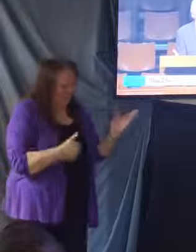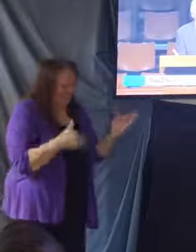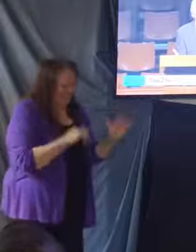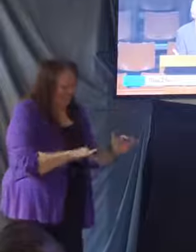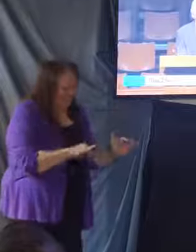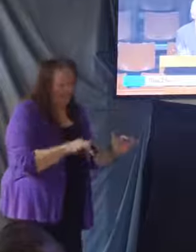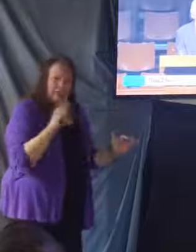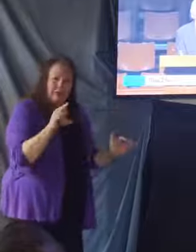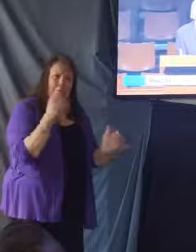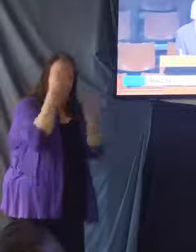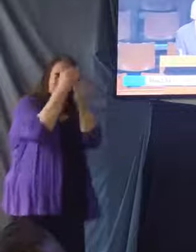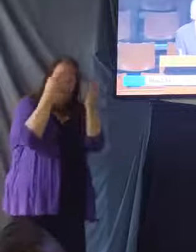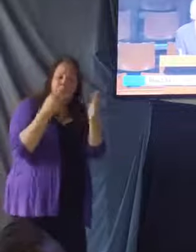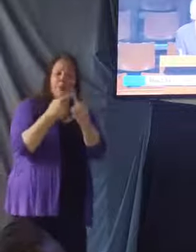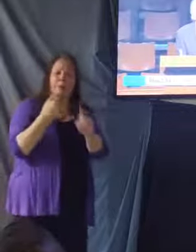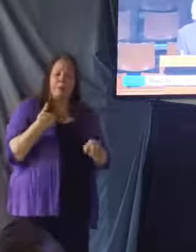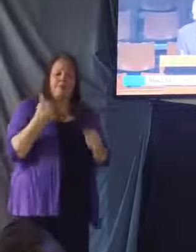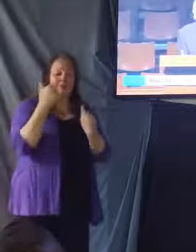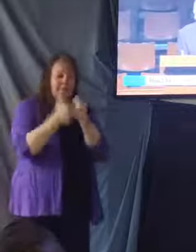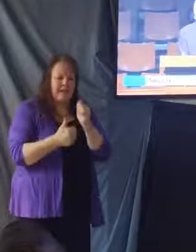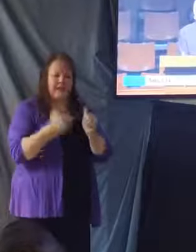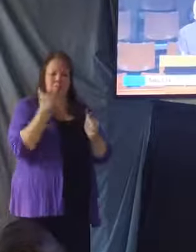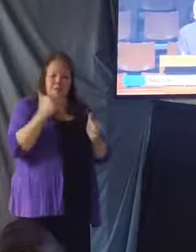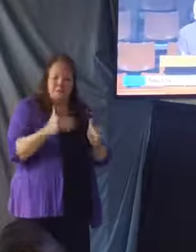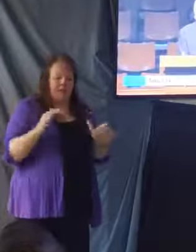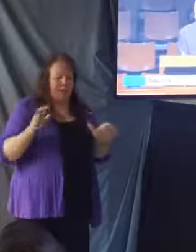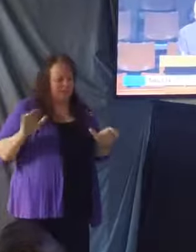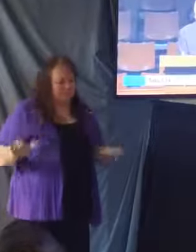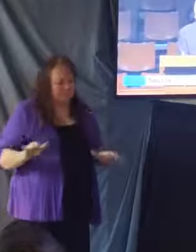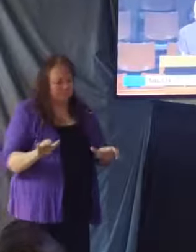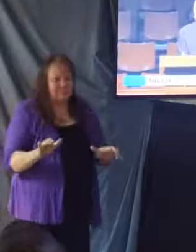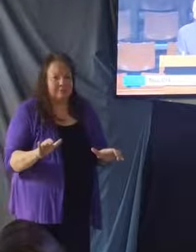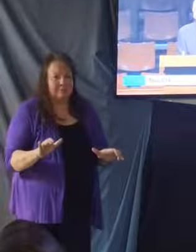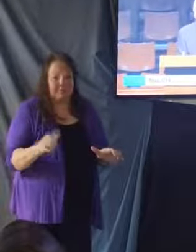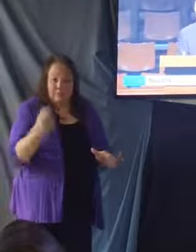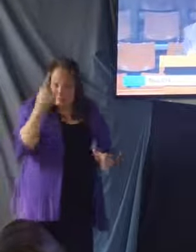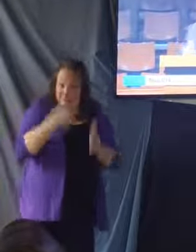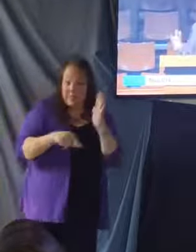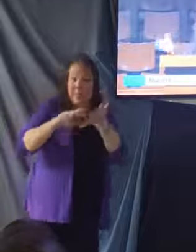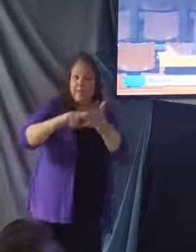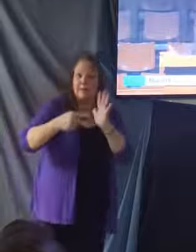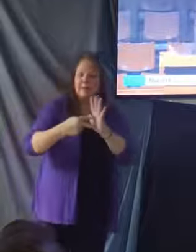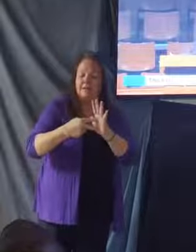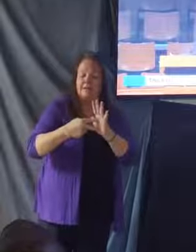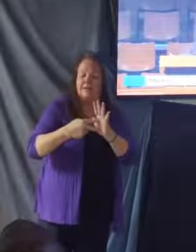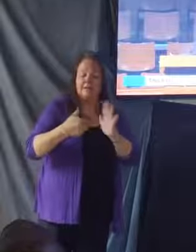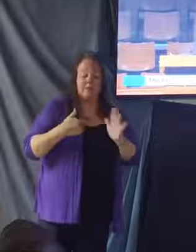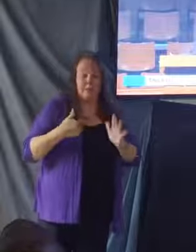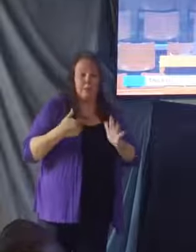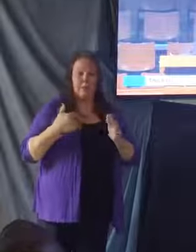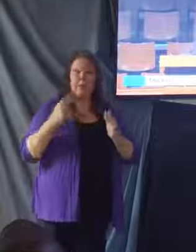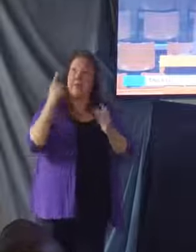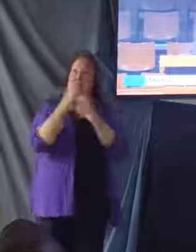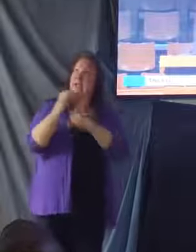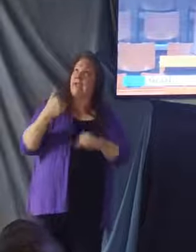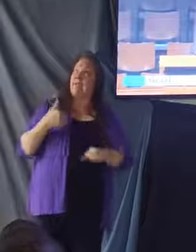Redeem us from every lawless deed. You see what that means? We no longer live like we lived.